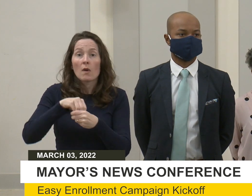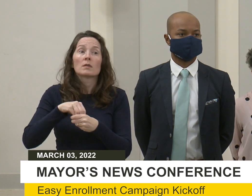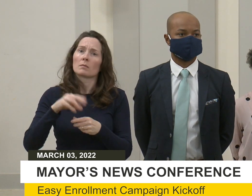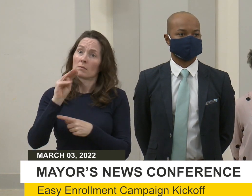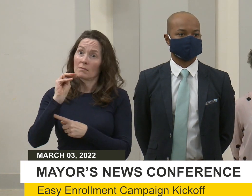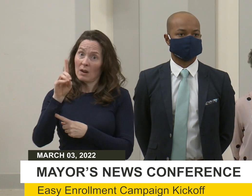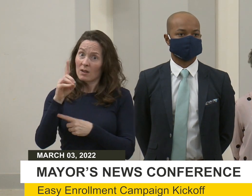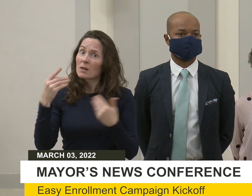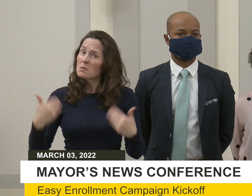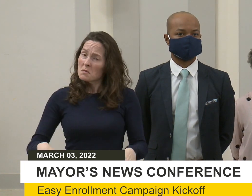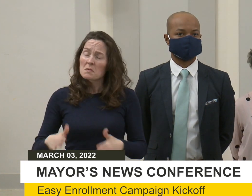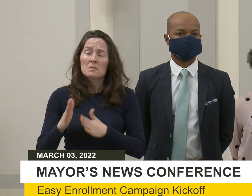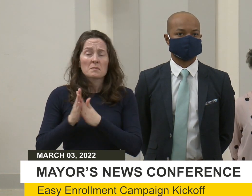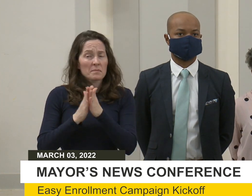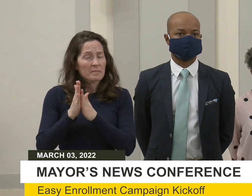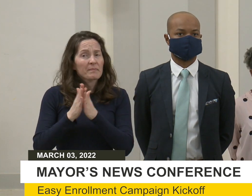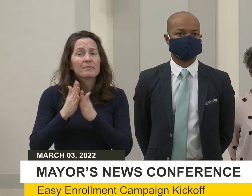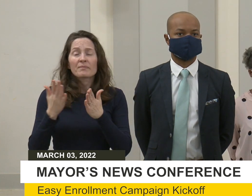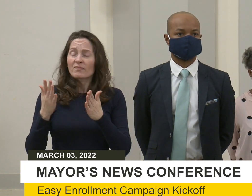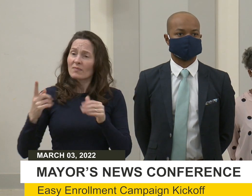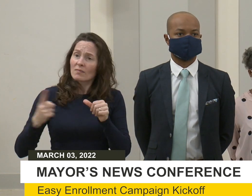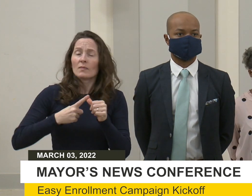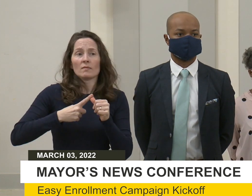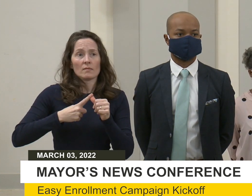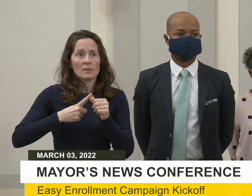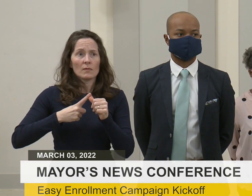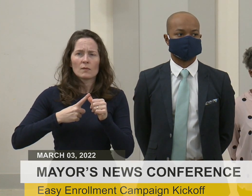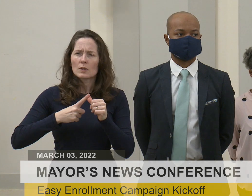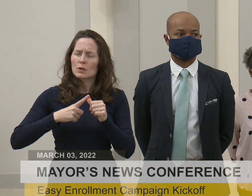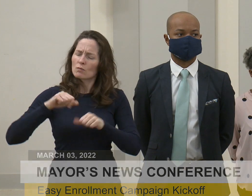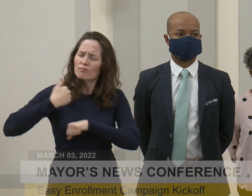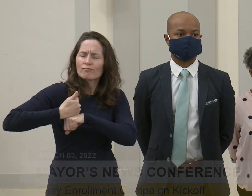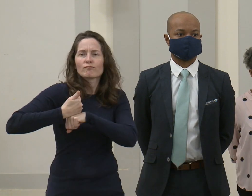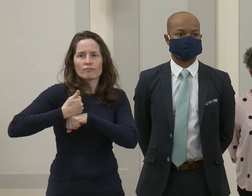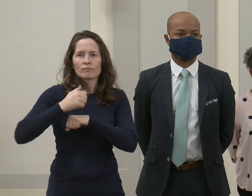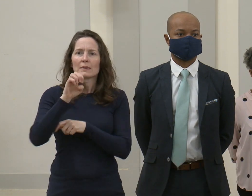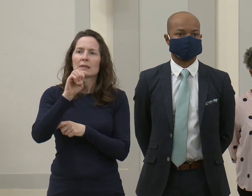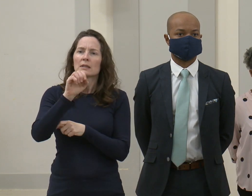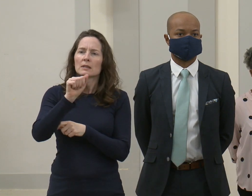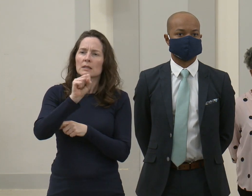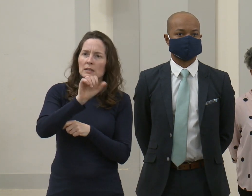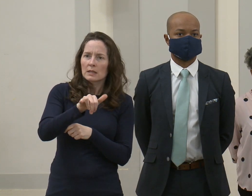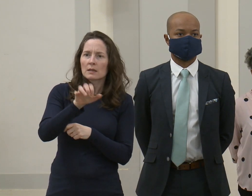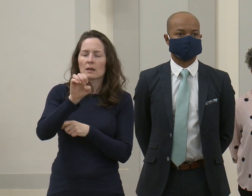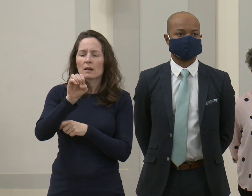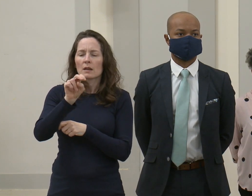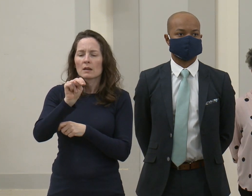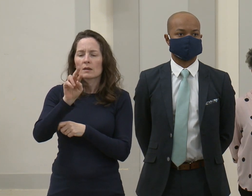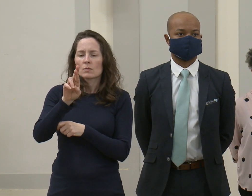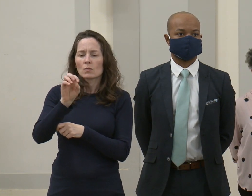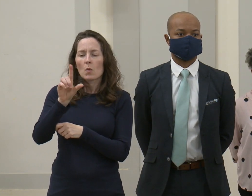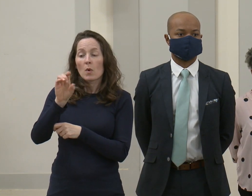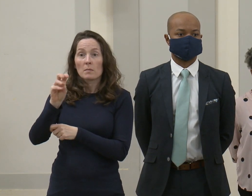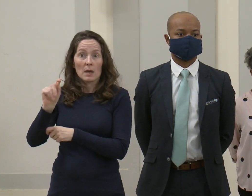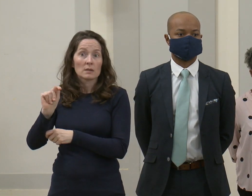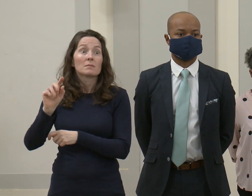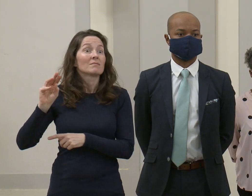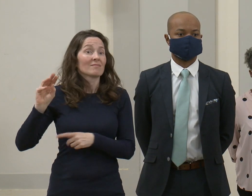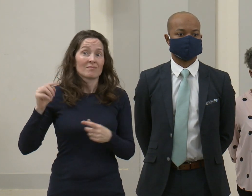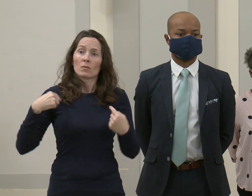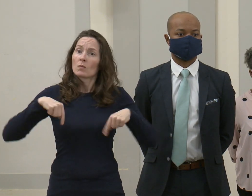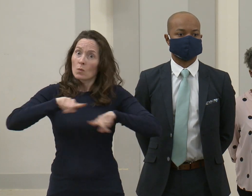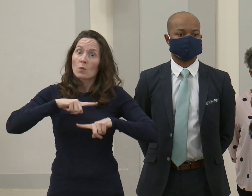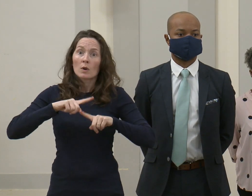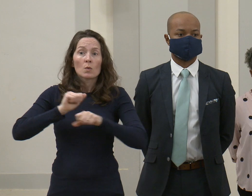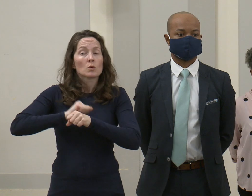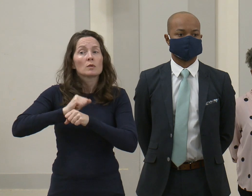enrollment innovation, and we are making it even more convenient than ever to get health insurance. So, if you don't have it and you